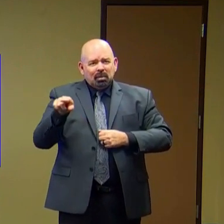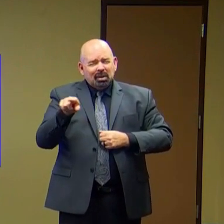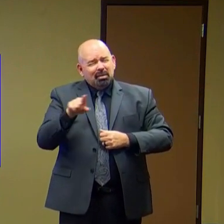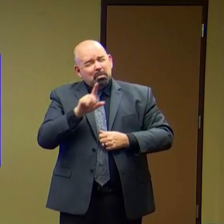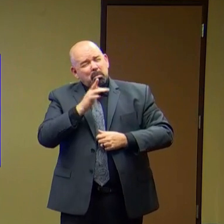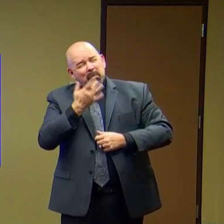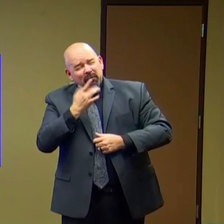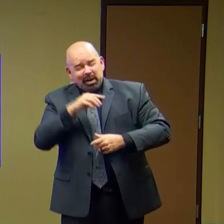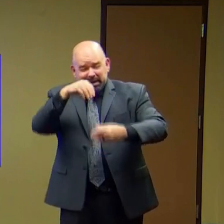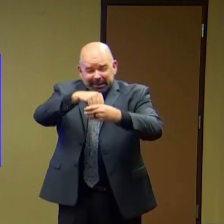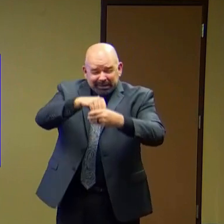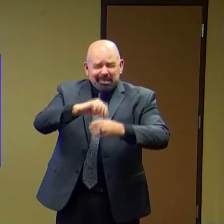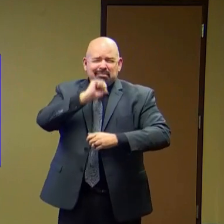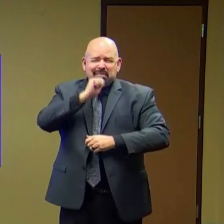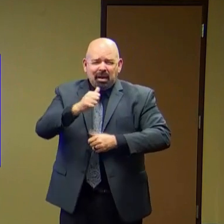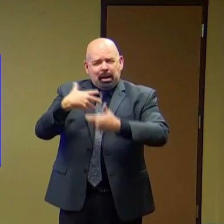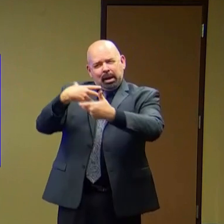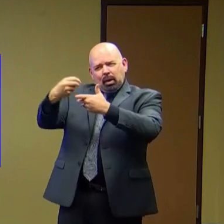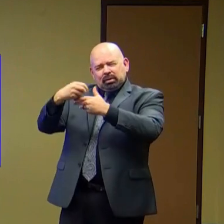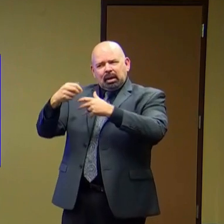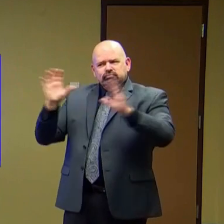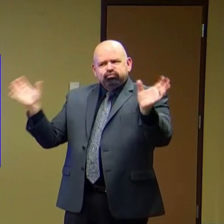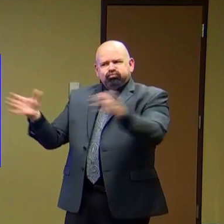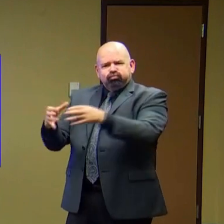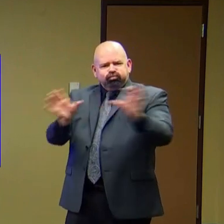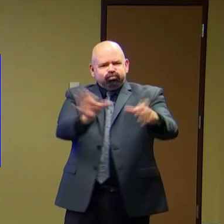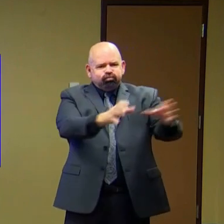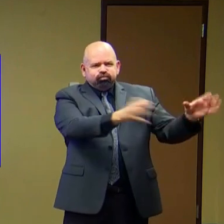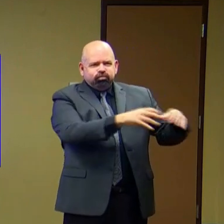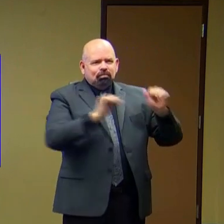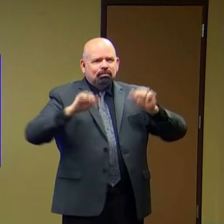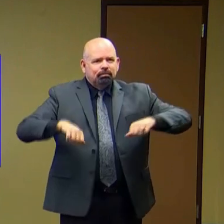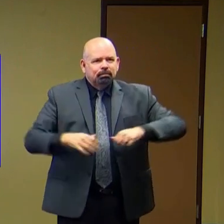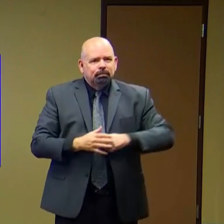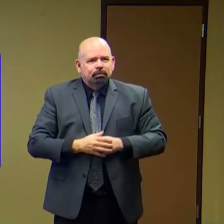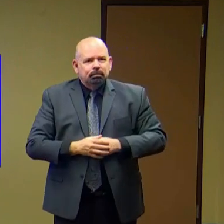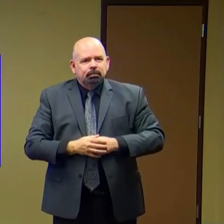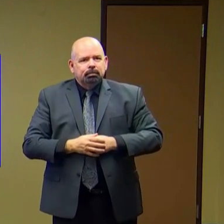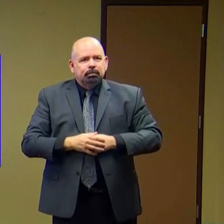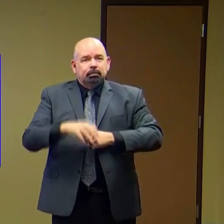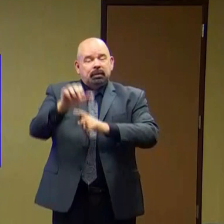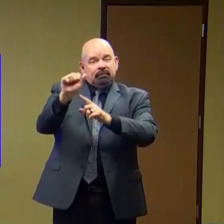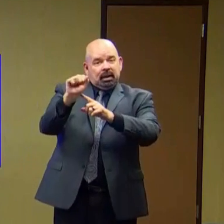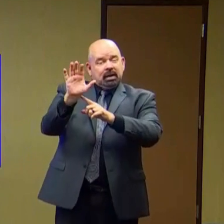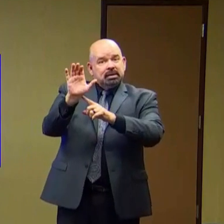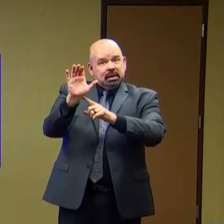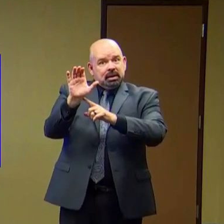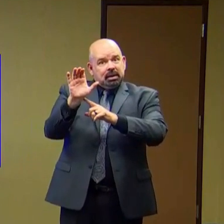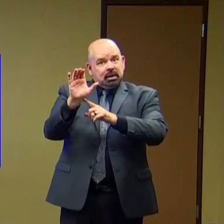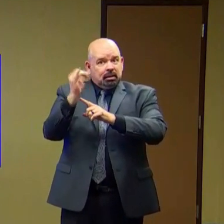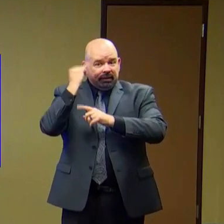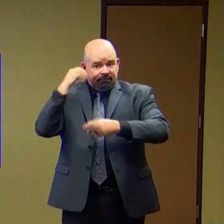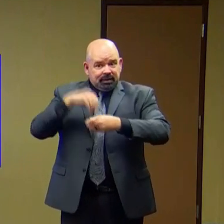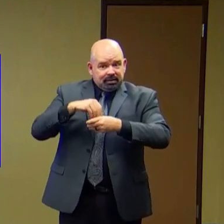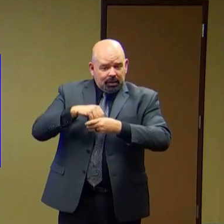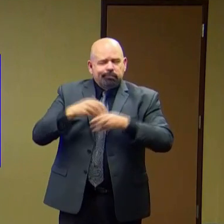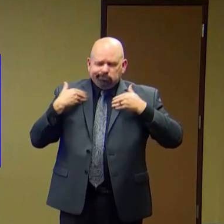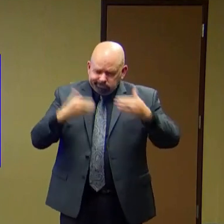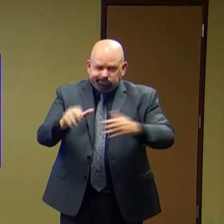conditioning, that setting where the air is recirculating all the time, or better still, open a window and let a breeze come